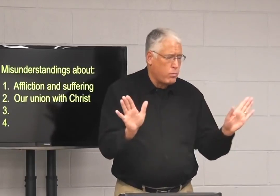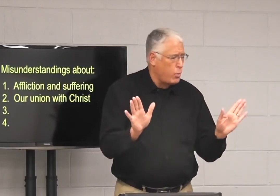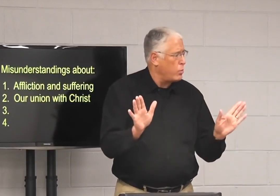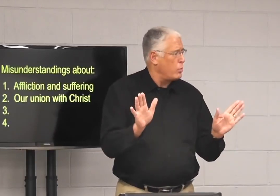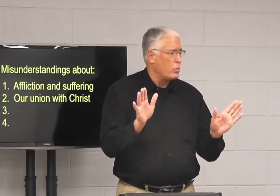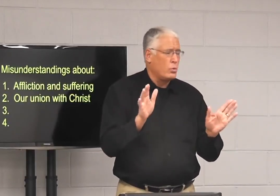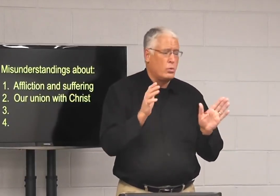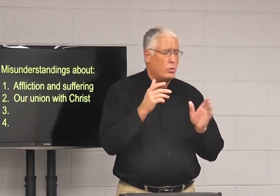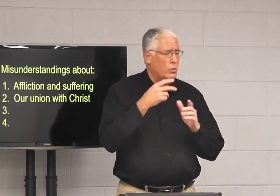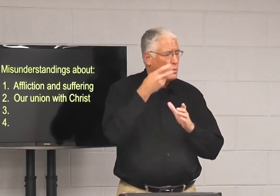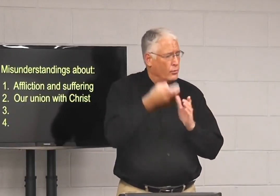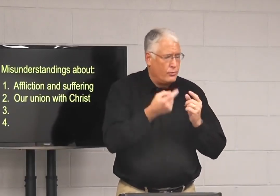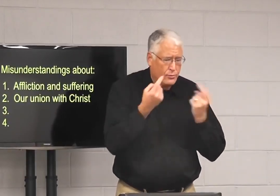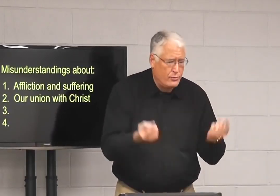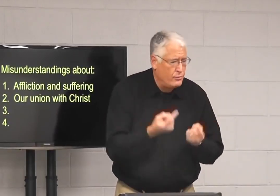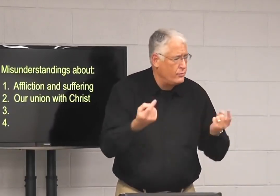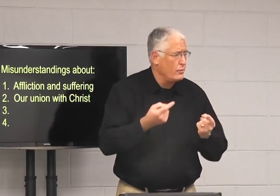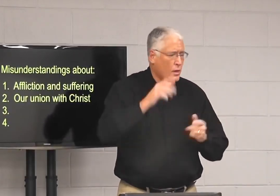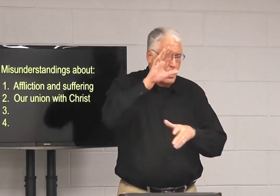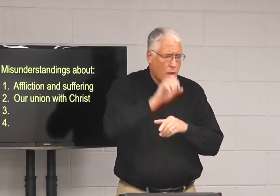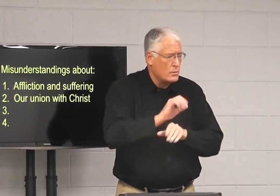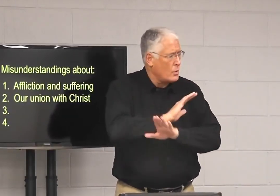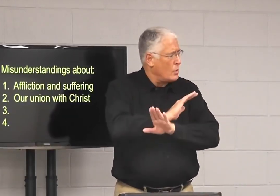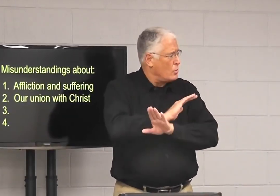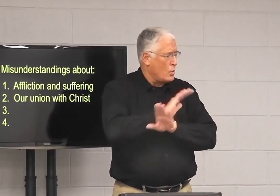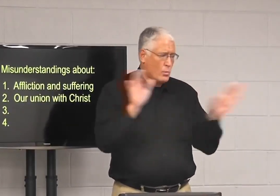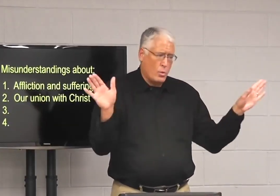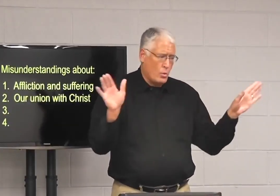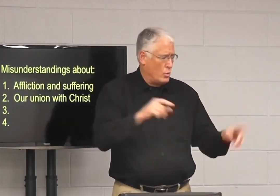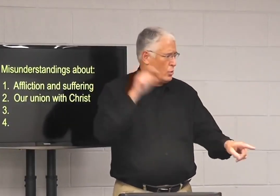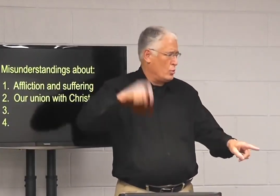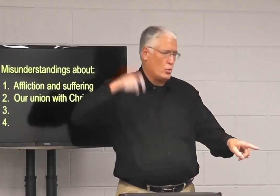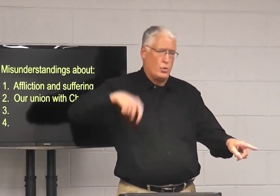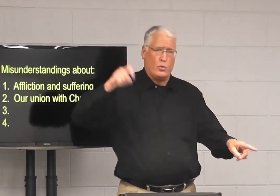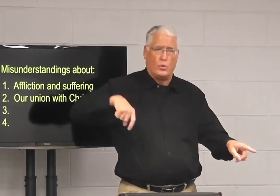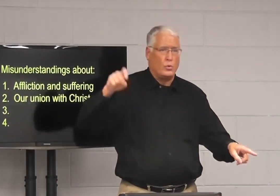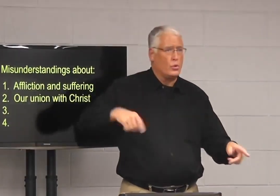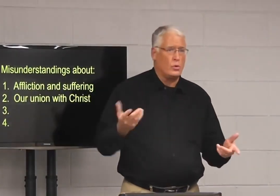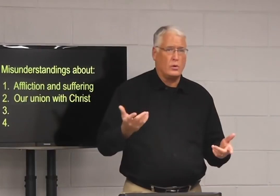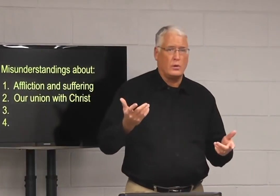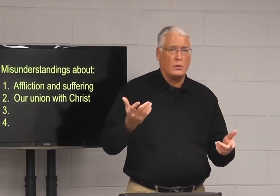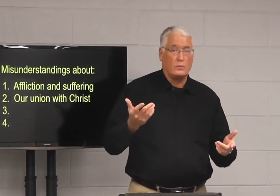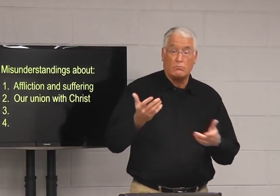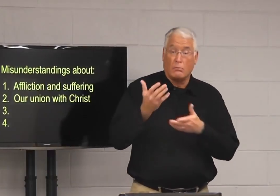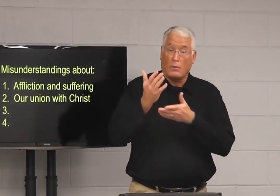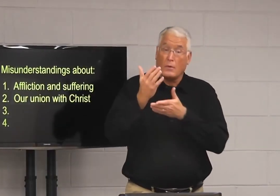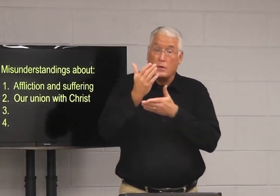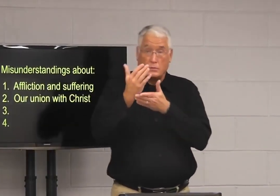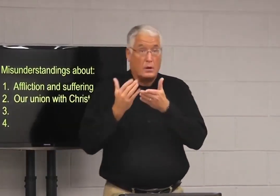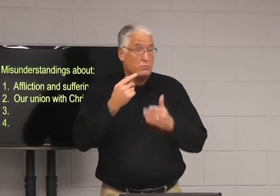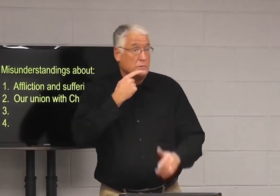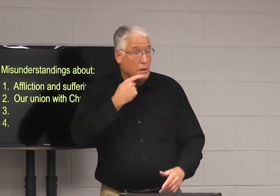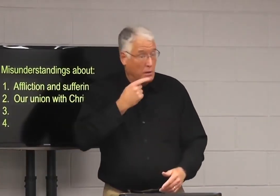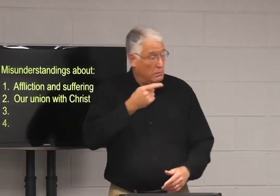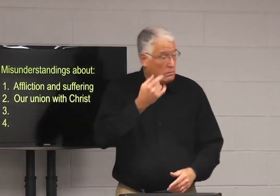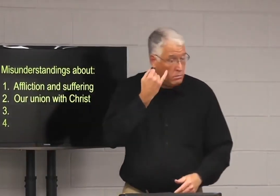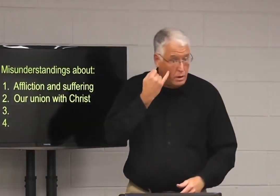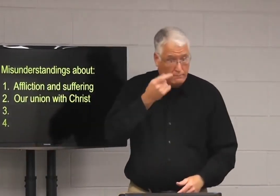be perfect and not fall into sin anymore. No more bad habits. And some